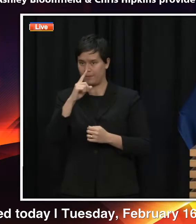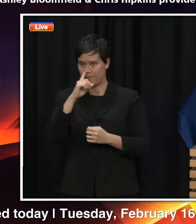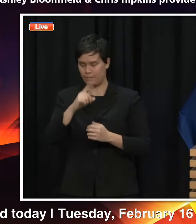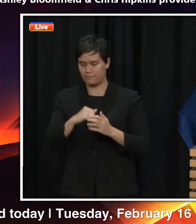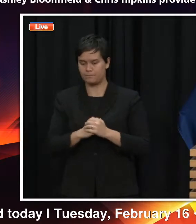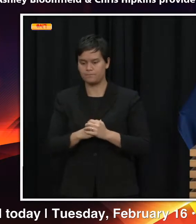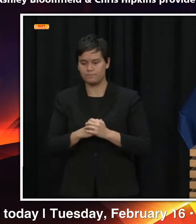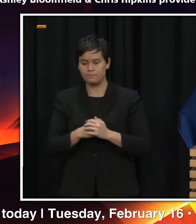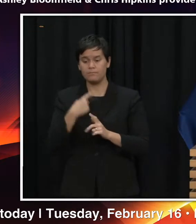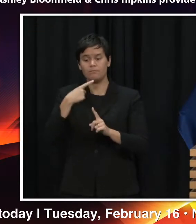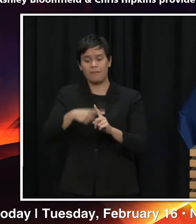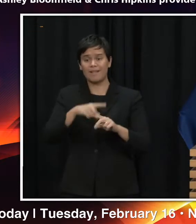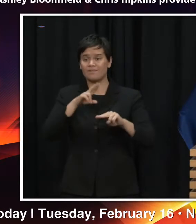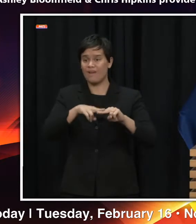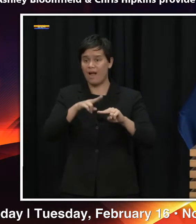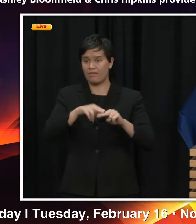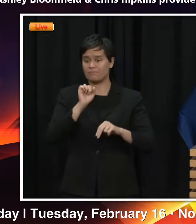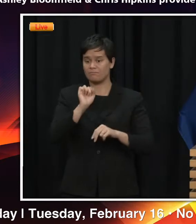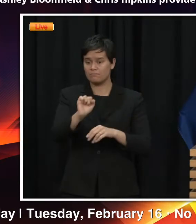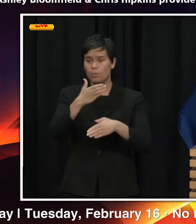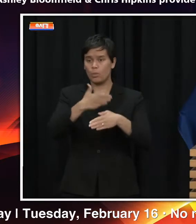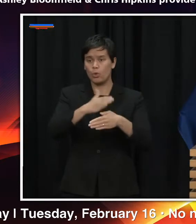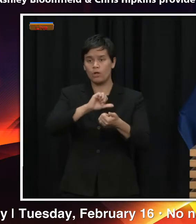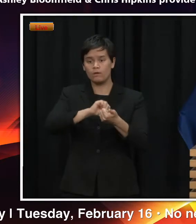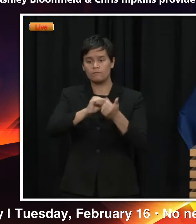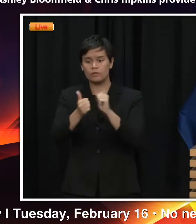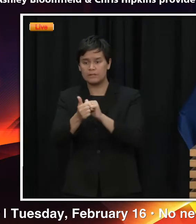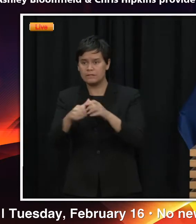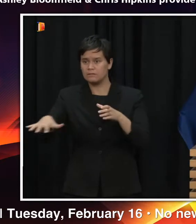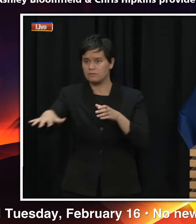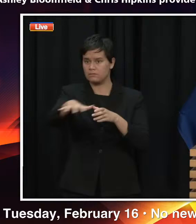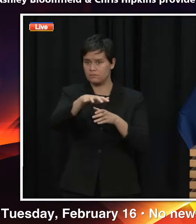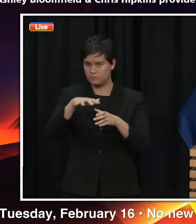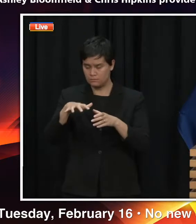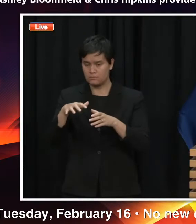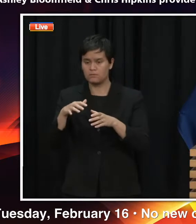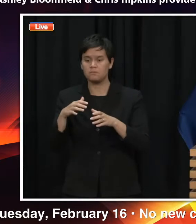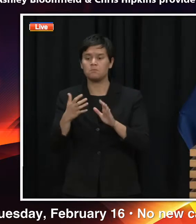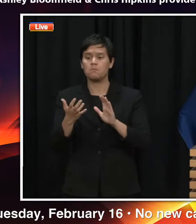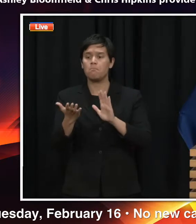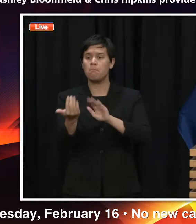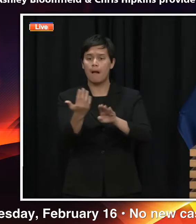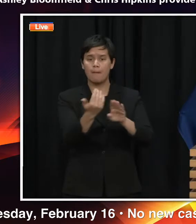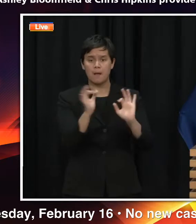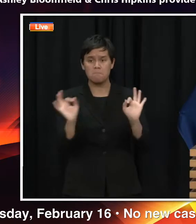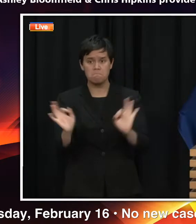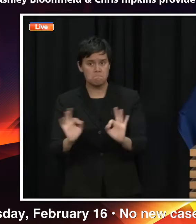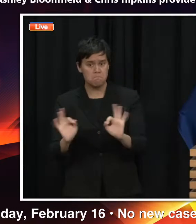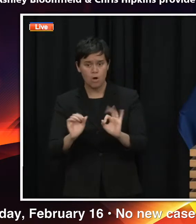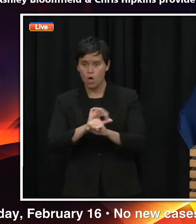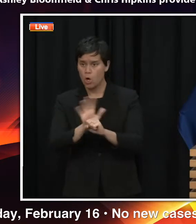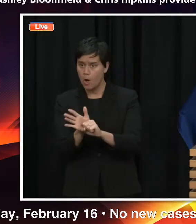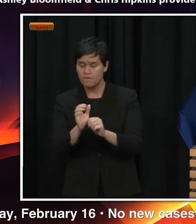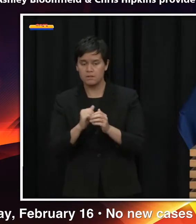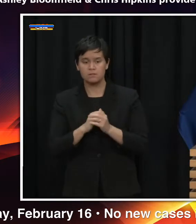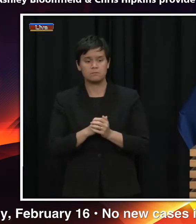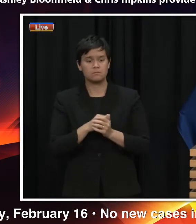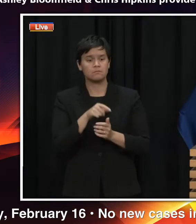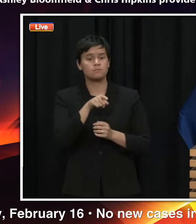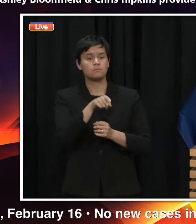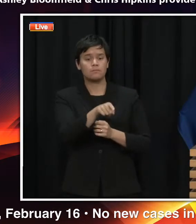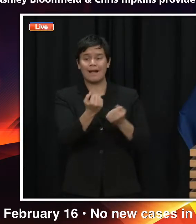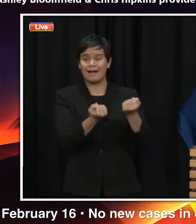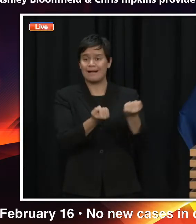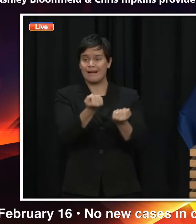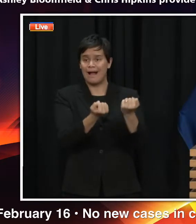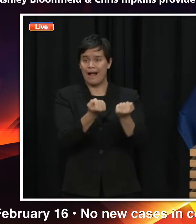workmates of the father and the people that travelled in the car to Taranaki have tested negative, and there are 14 negative results from the